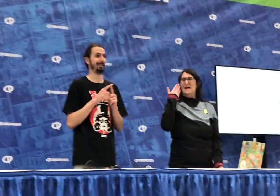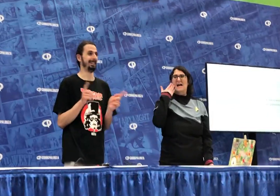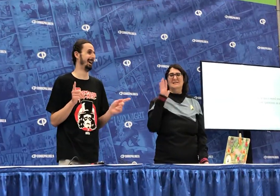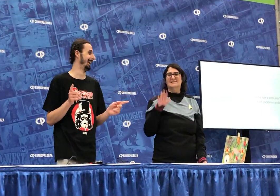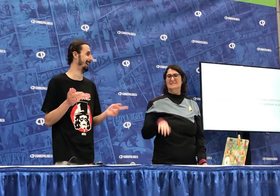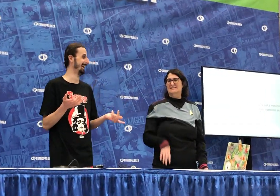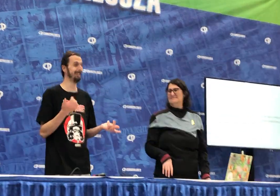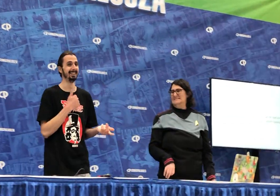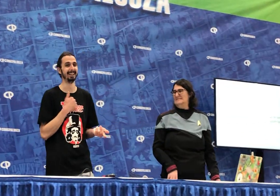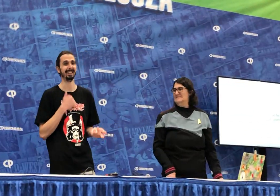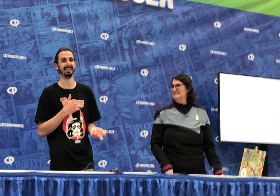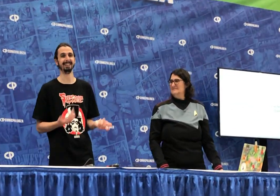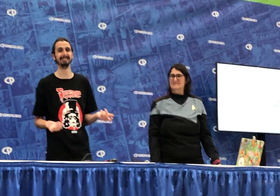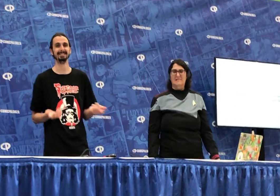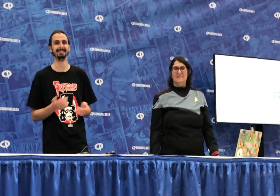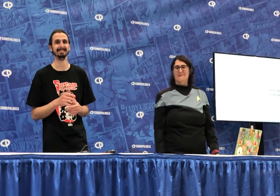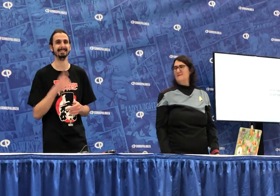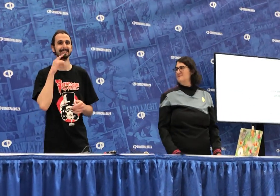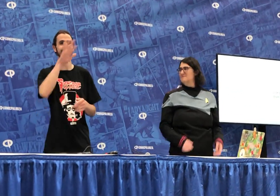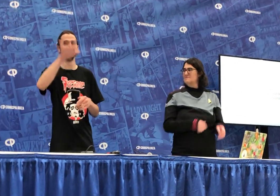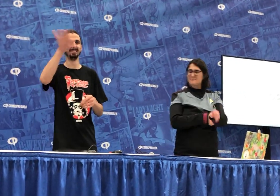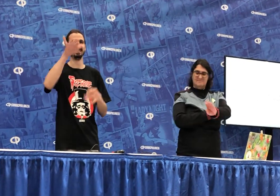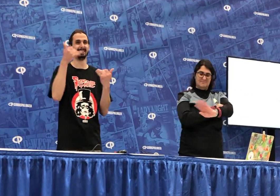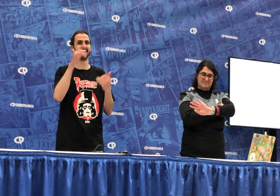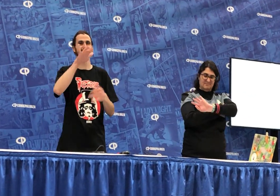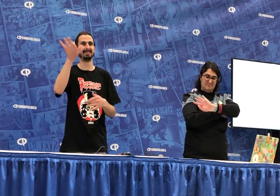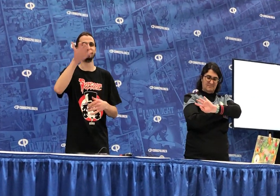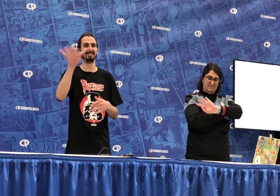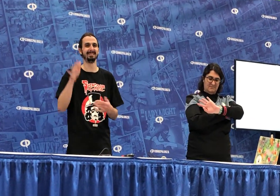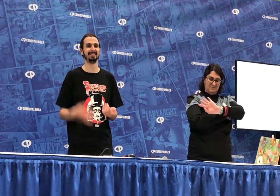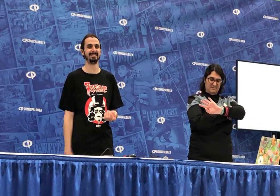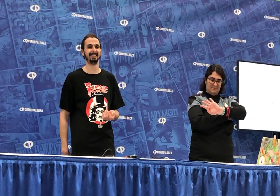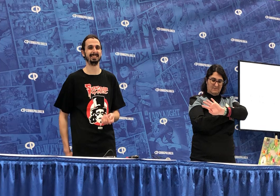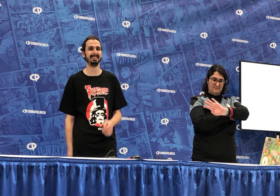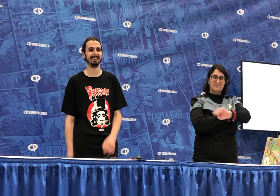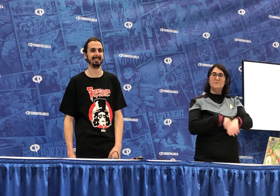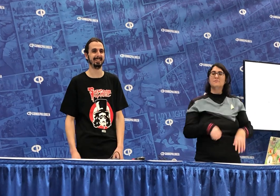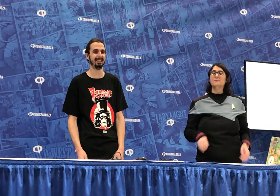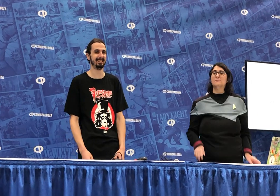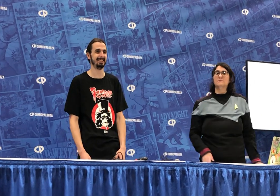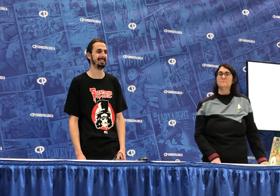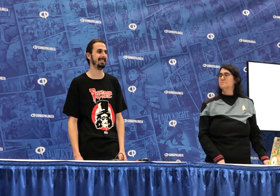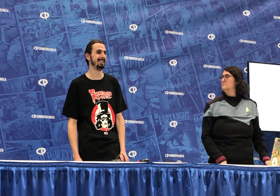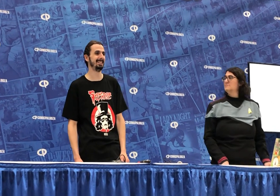Ooh, I don't know that game. I'm so sorry. I guess for now we'll say fingerspell it.